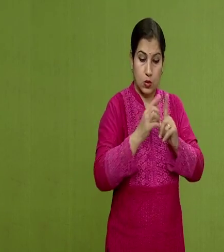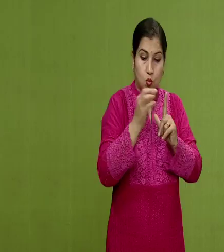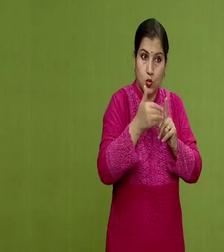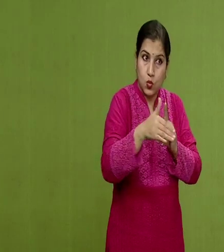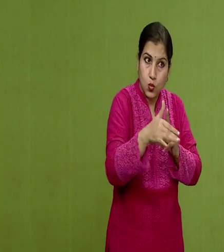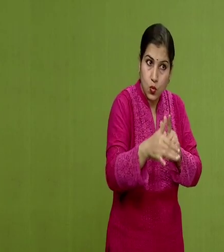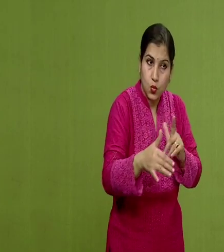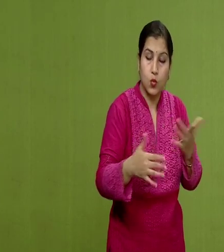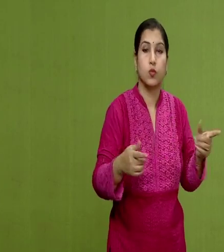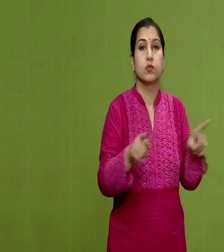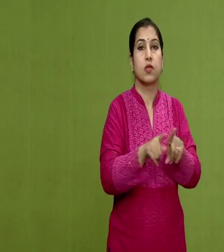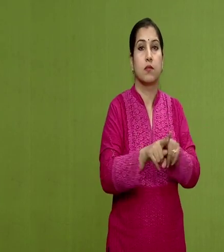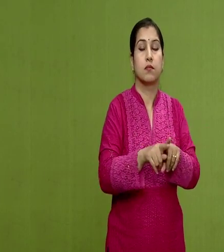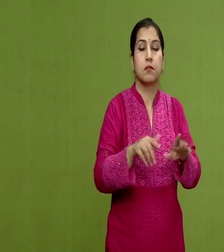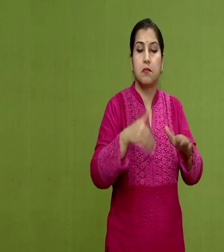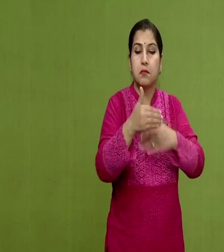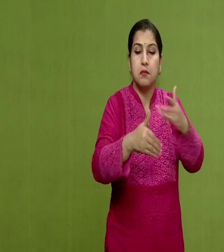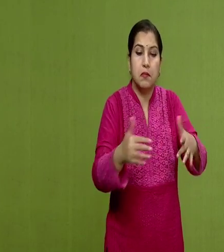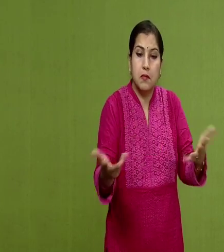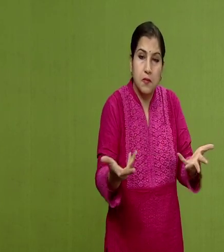be the effect of this,